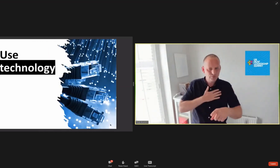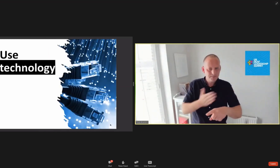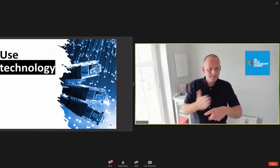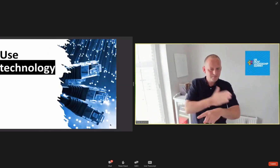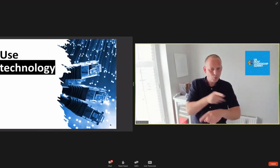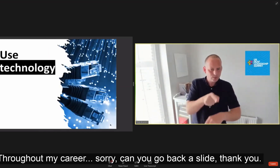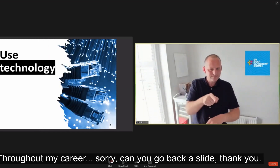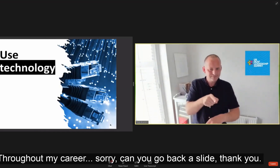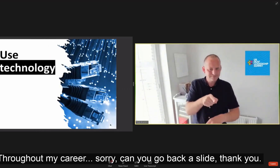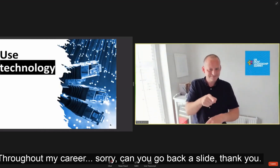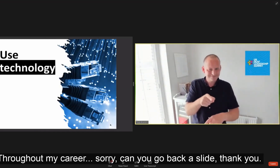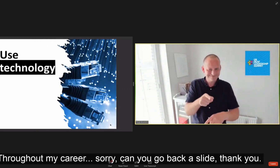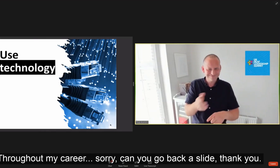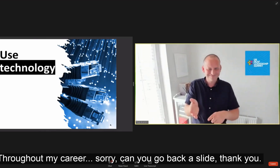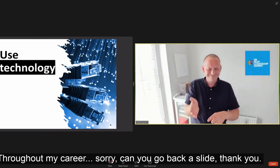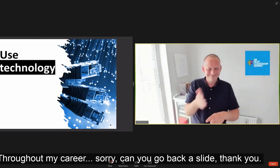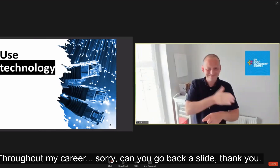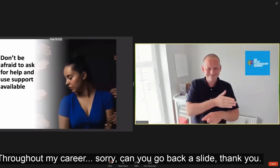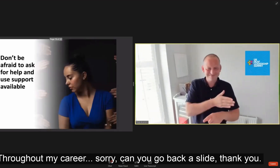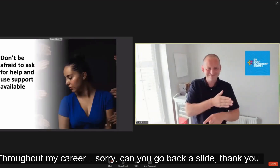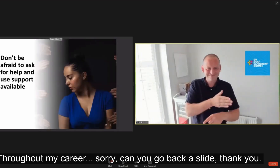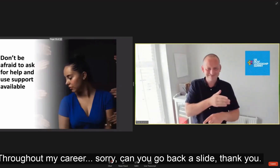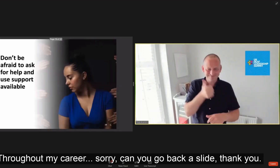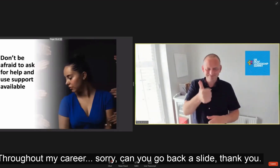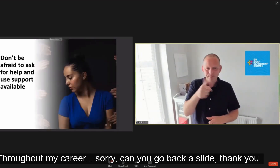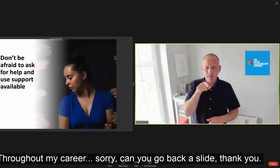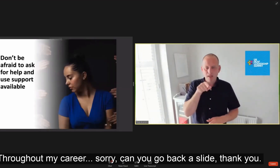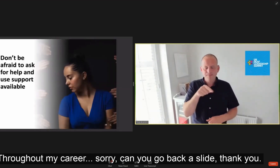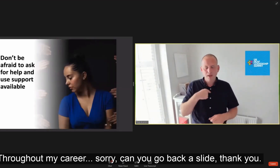career, sorry, it's just the previous slide. Thank you.